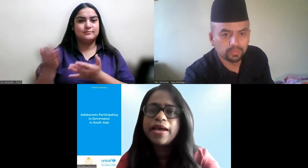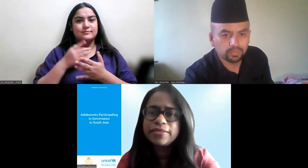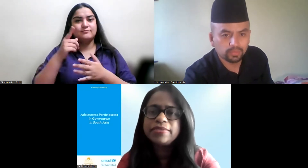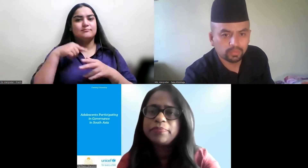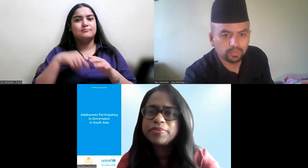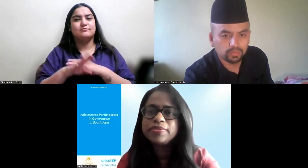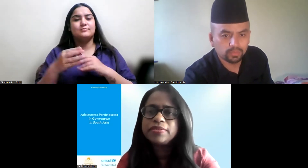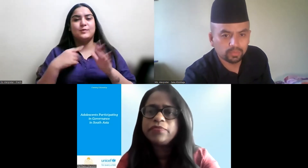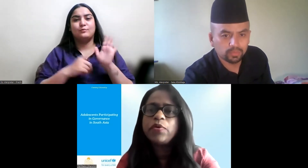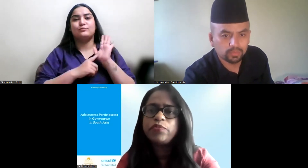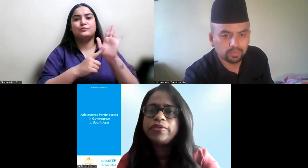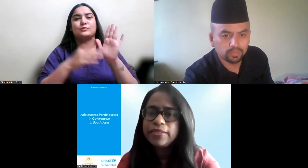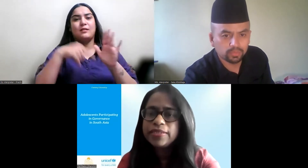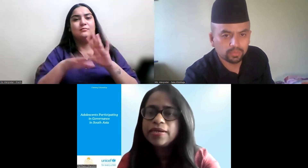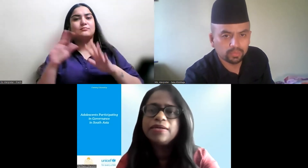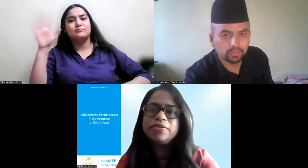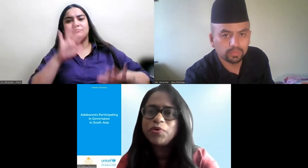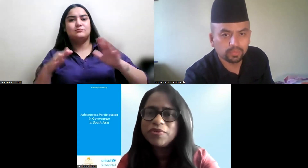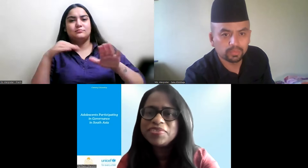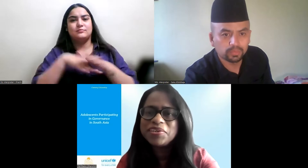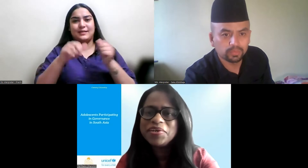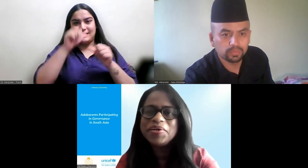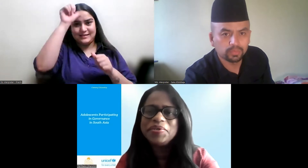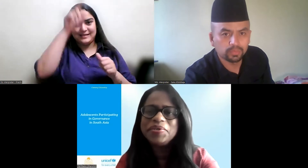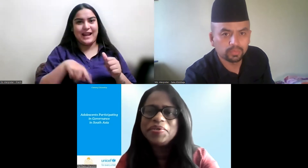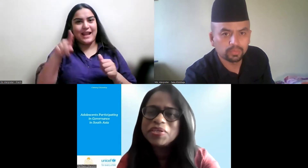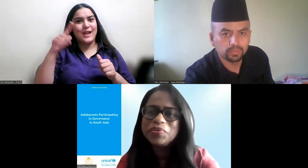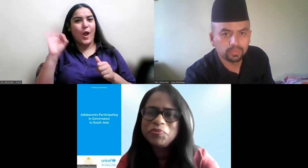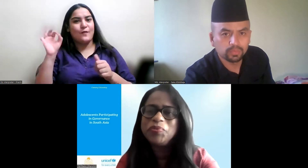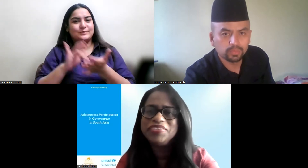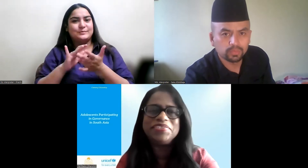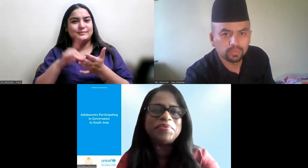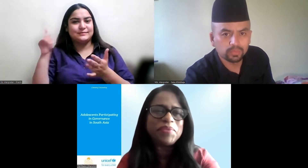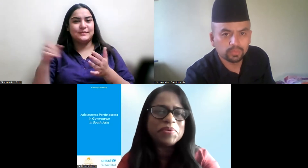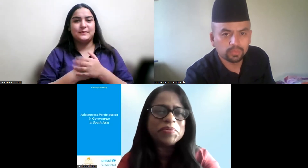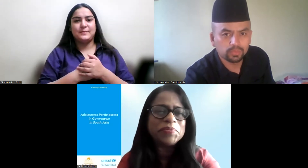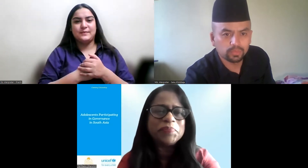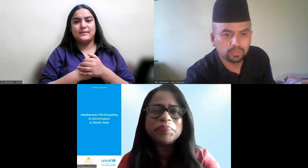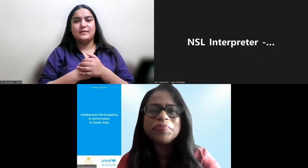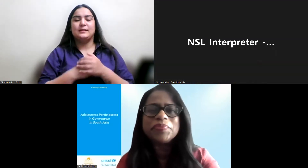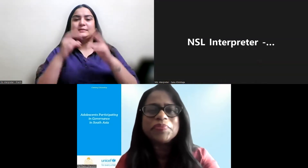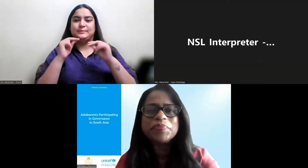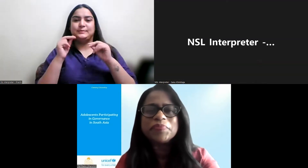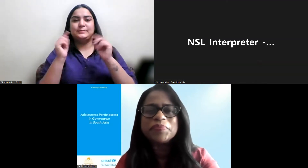representative, the acting representative of the India Country Office, to speak a few words. Thank you.